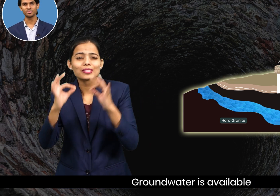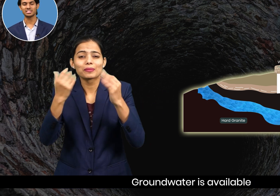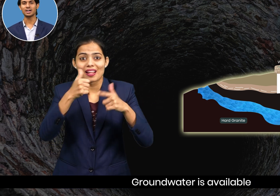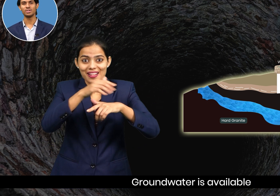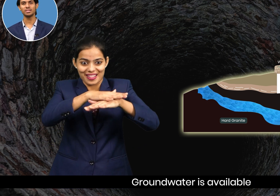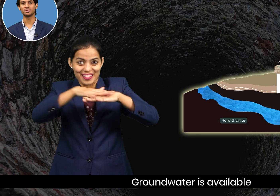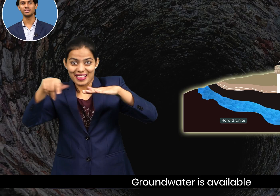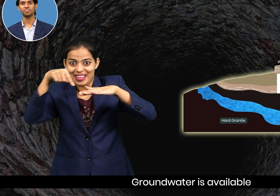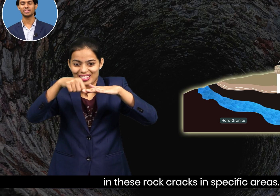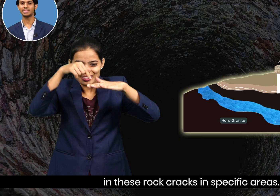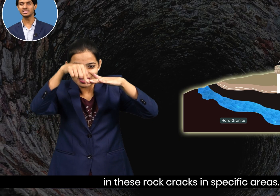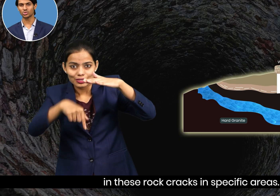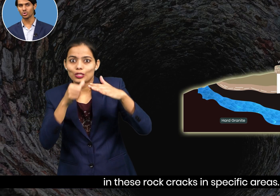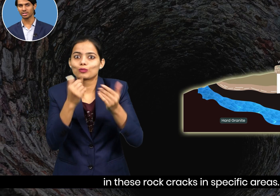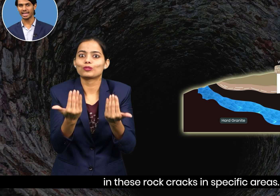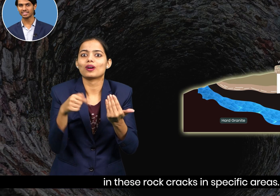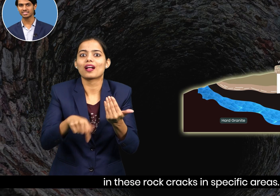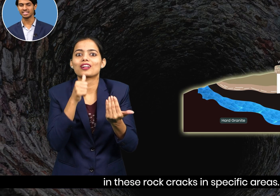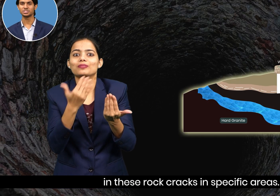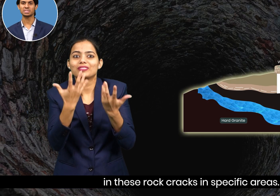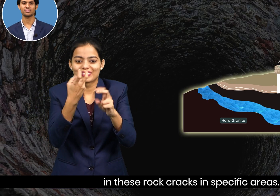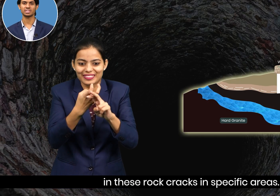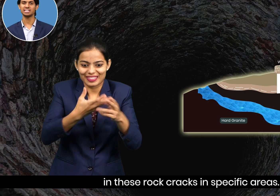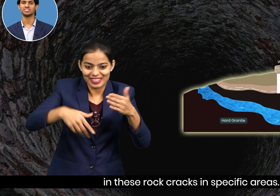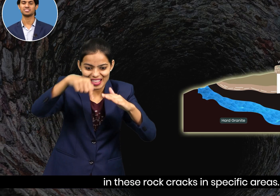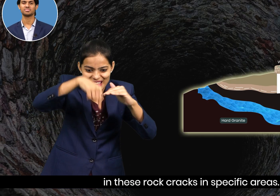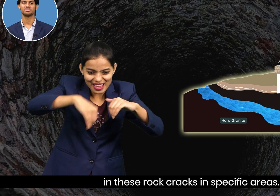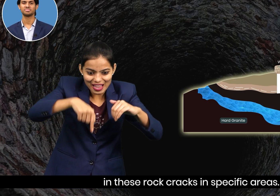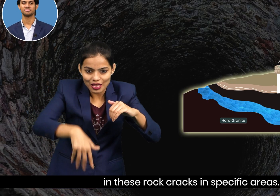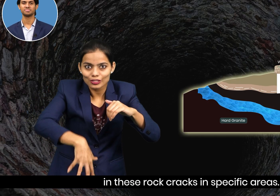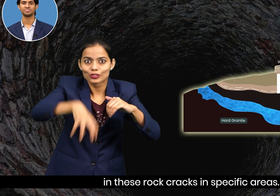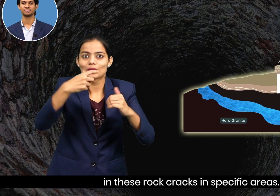Groundwater is available in these rock cracks in specific areas.